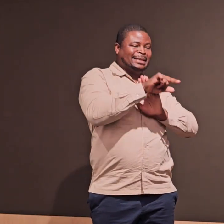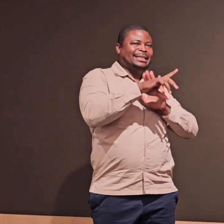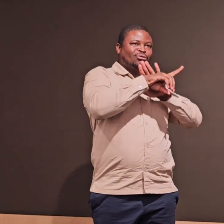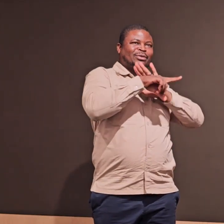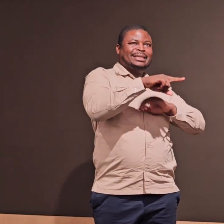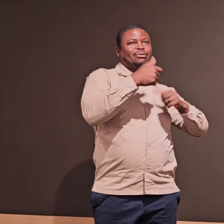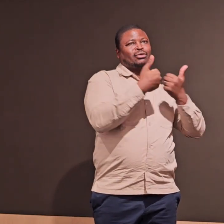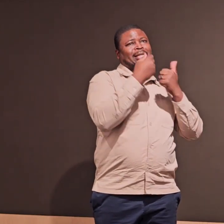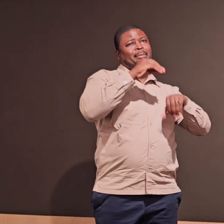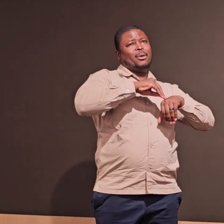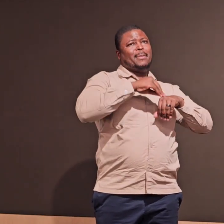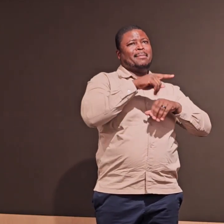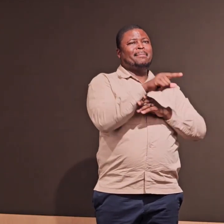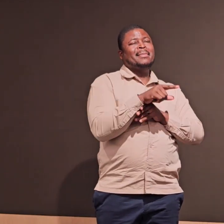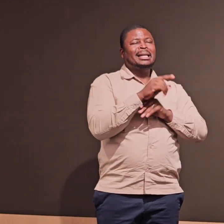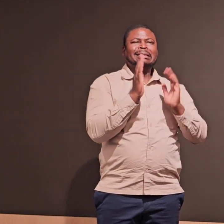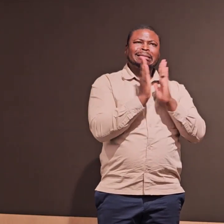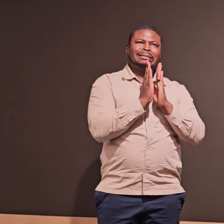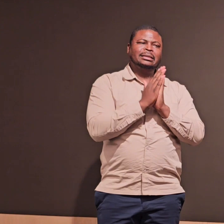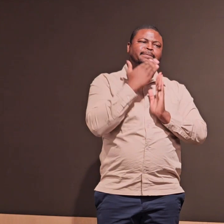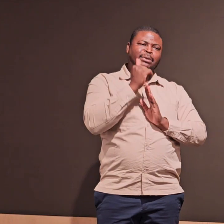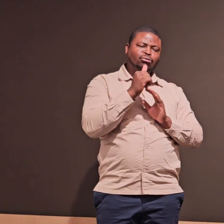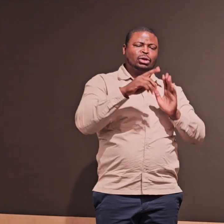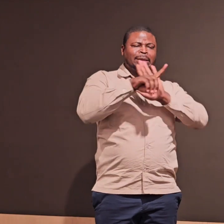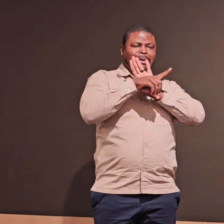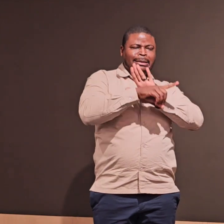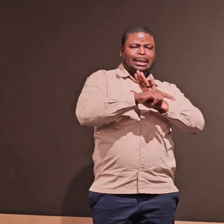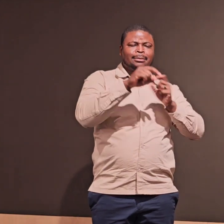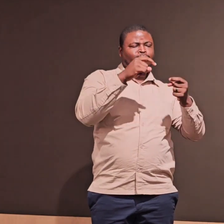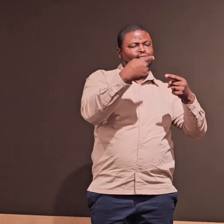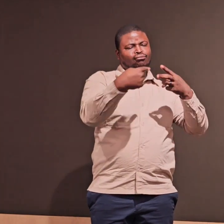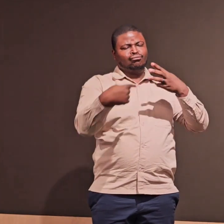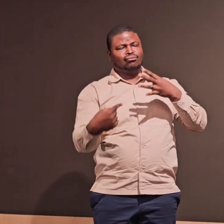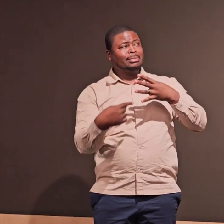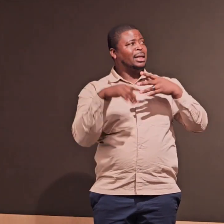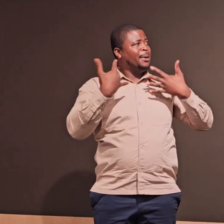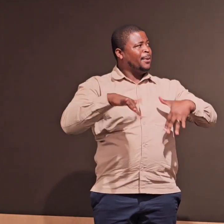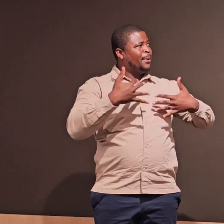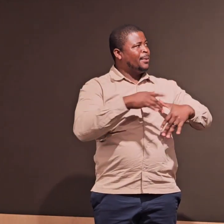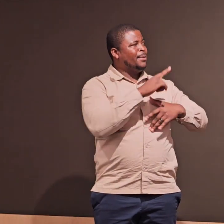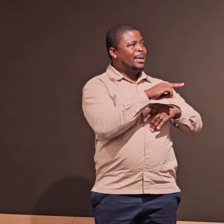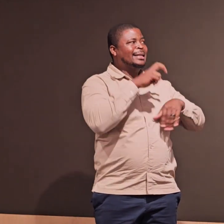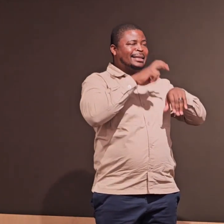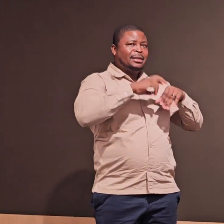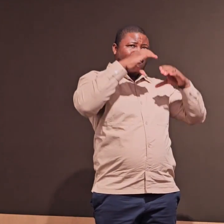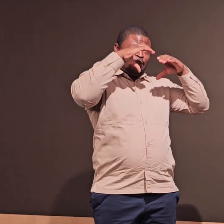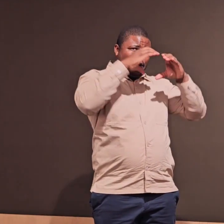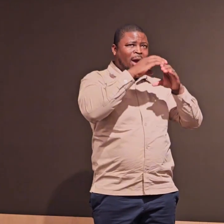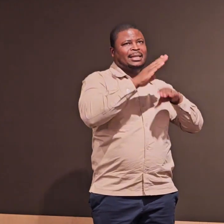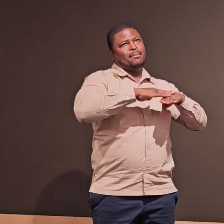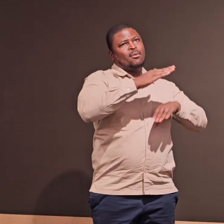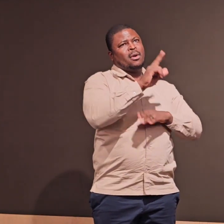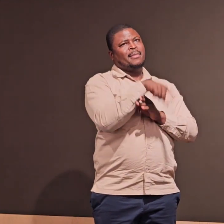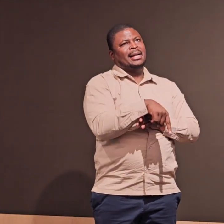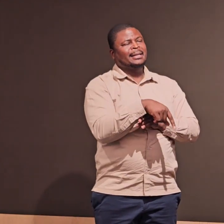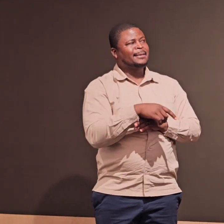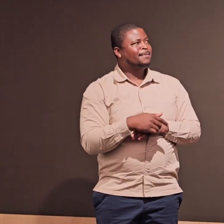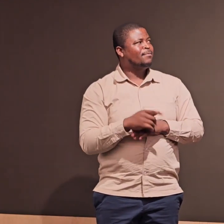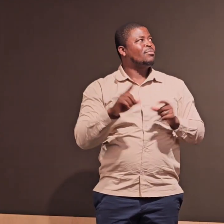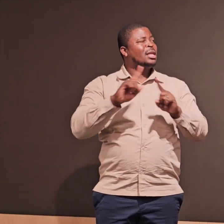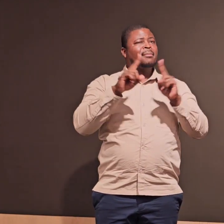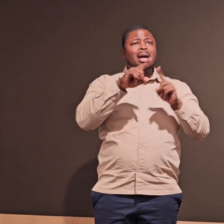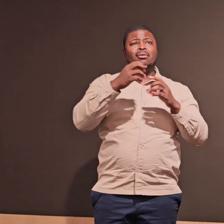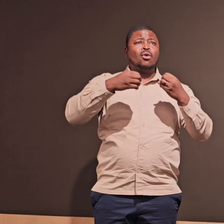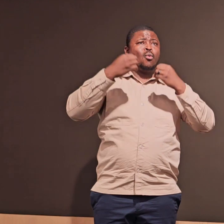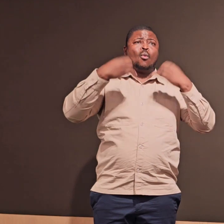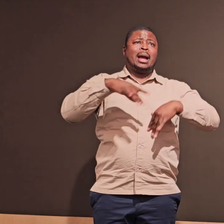districts, but please focus on this, and then we can look at the next phase to say how did we fare. I will not waste a lot